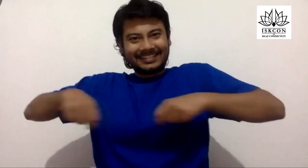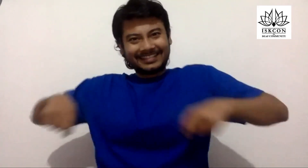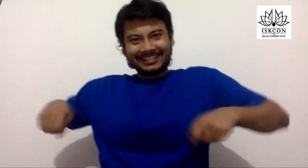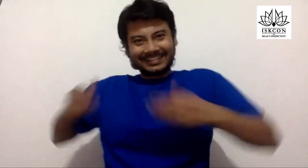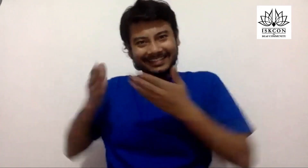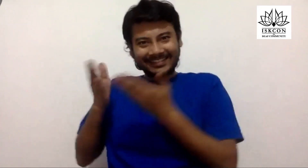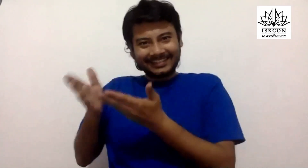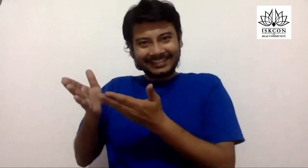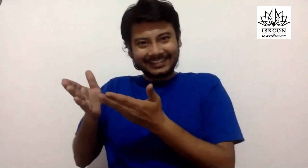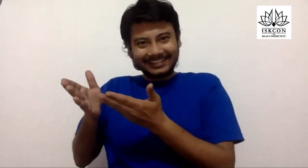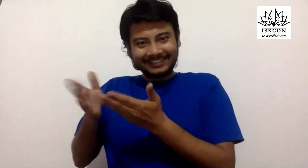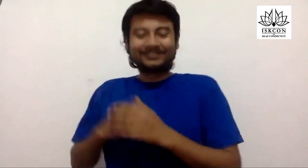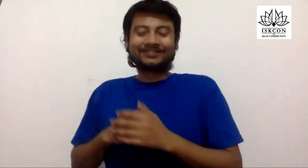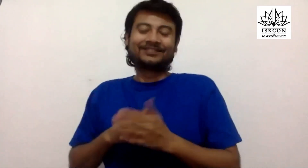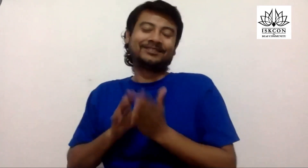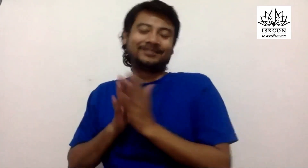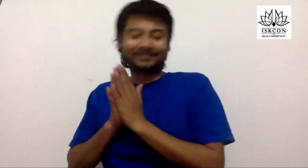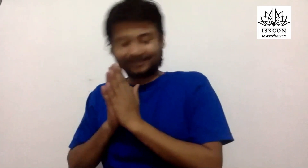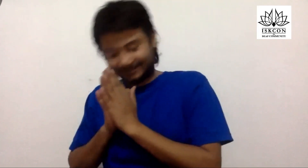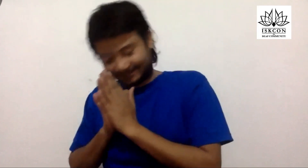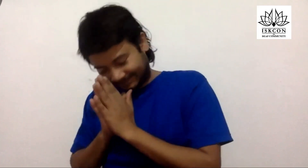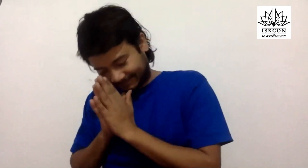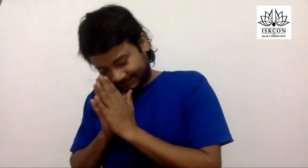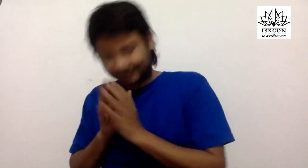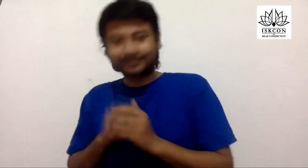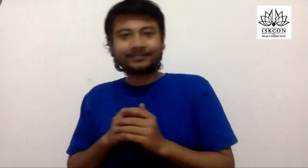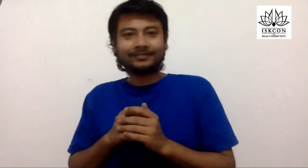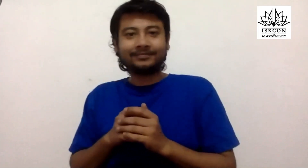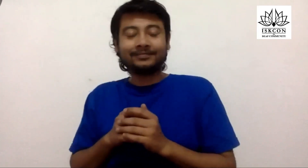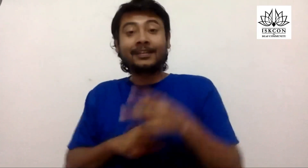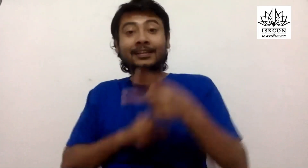I then offer my obeisances to your belly,